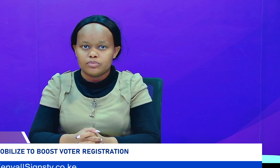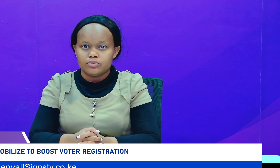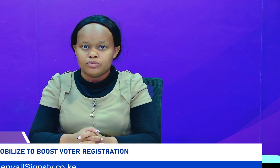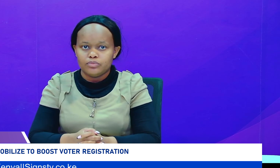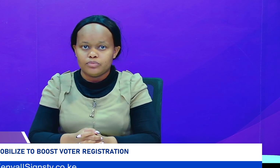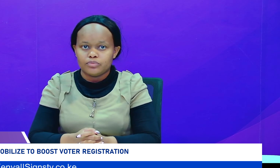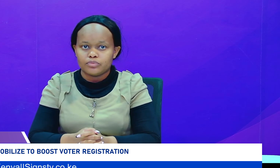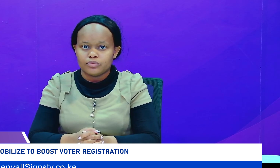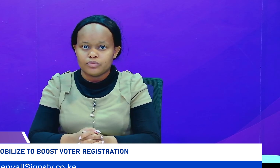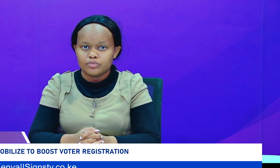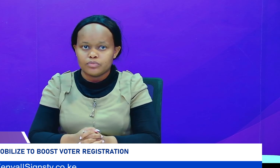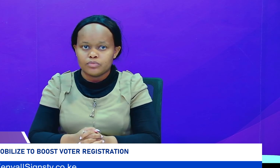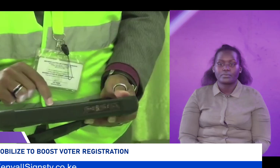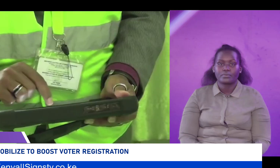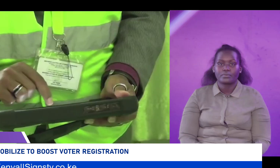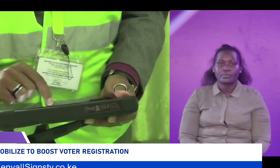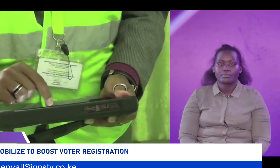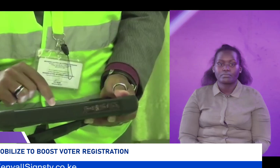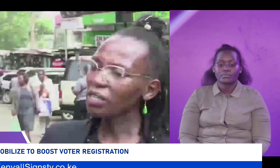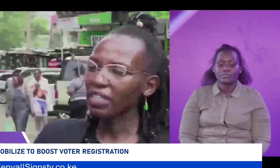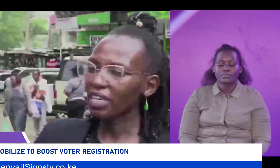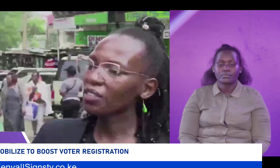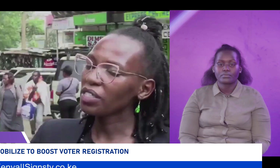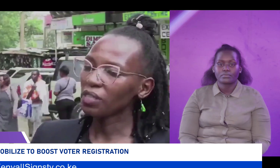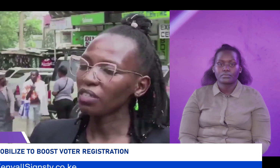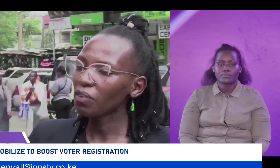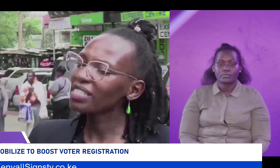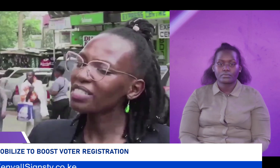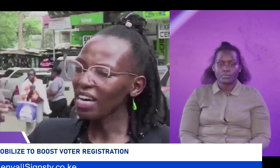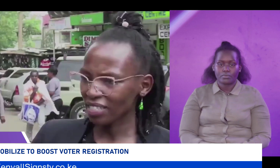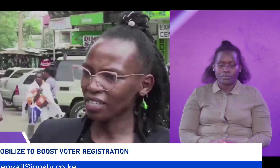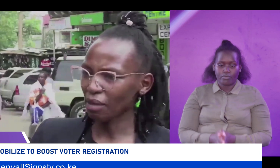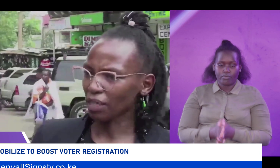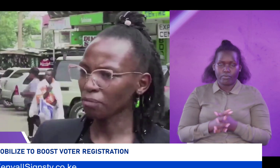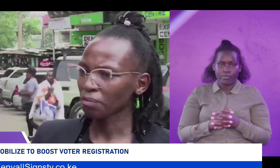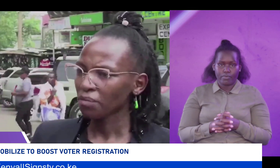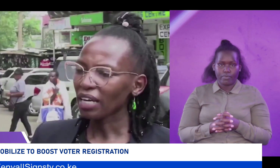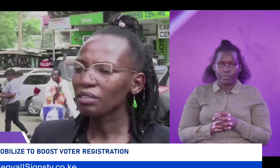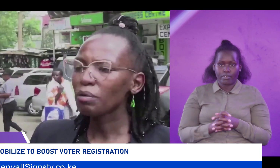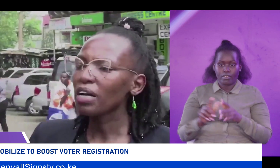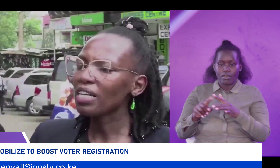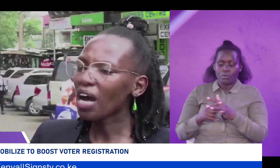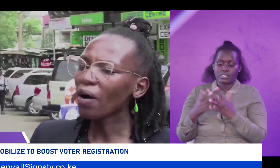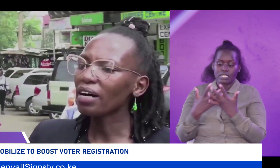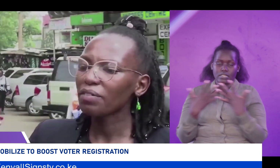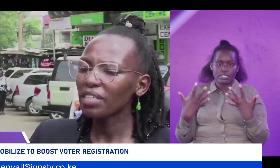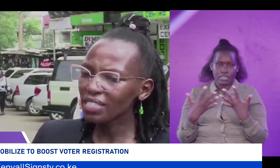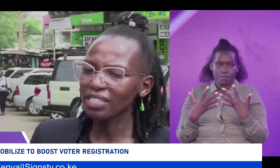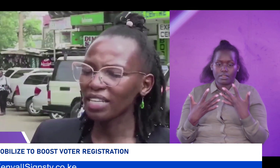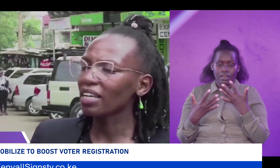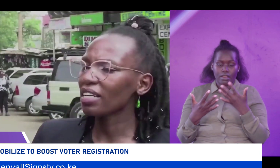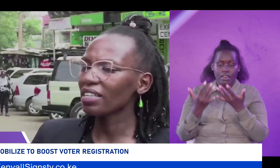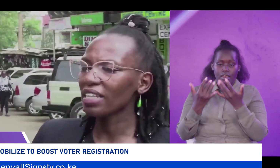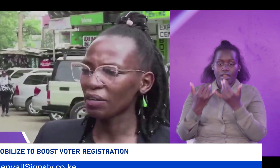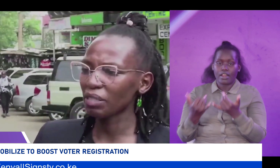exercise. We did what we did in 2024 and it started something. At least people now are interested in the